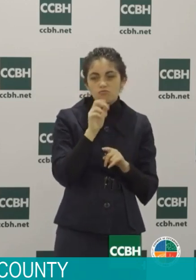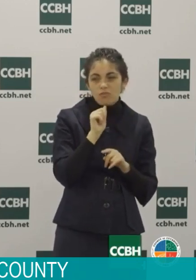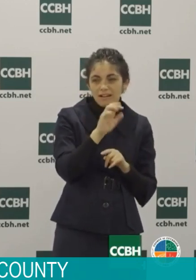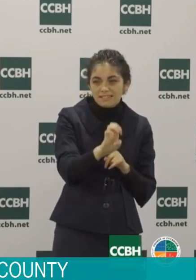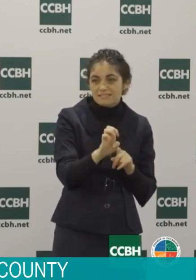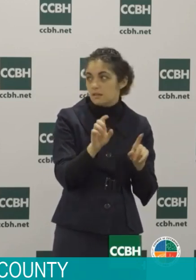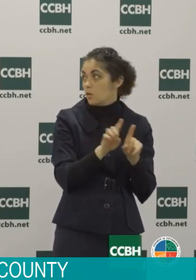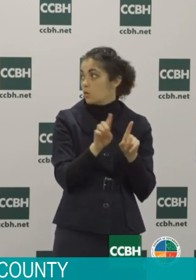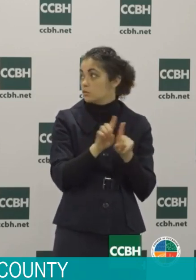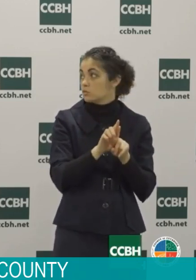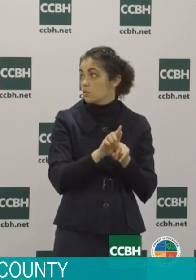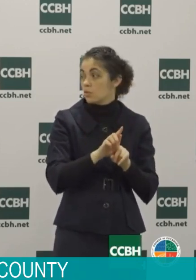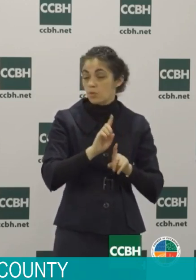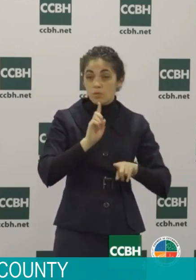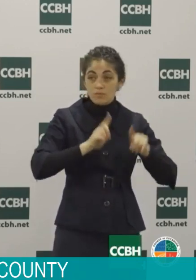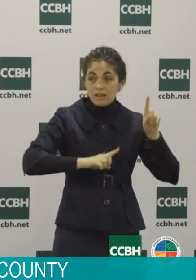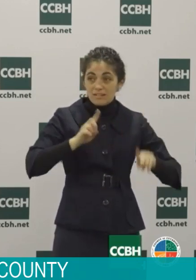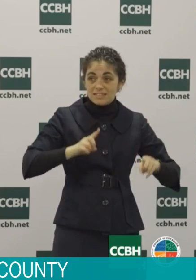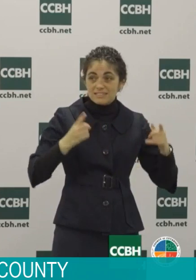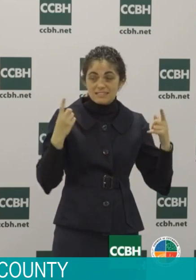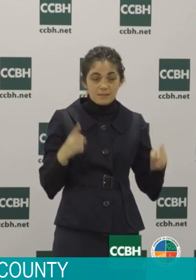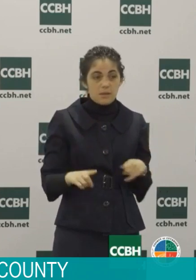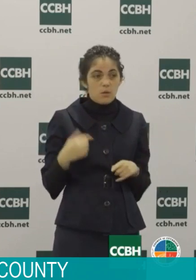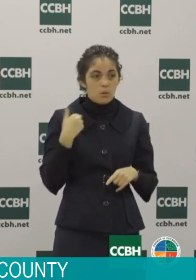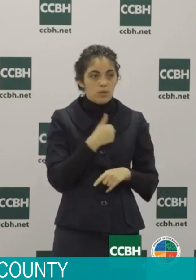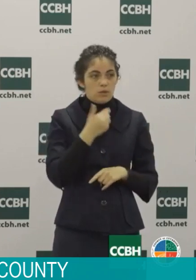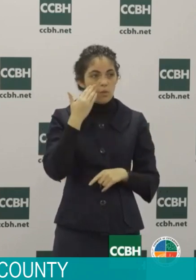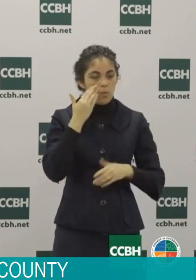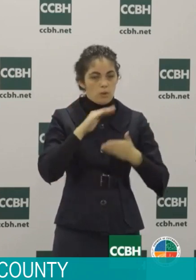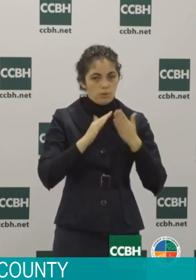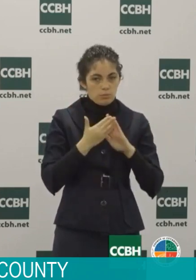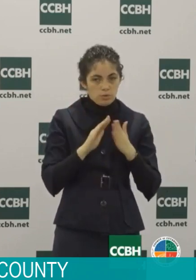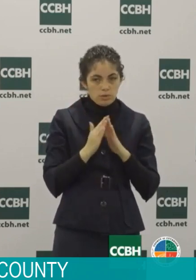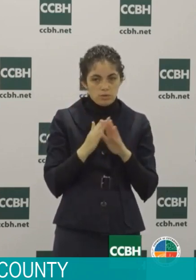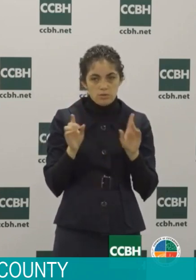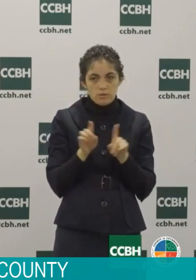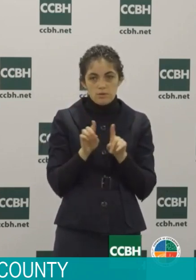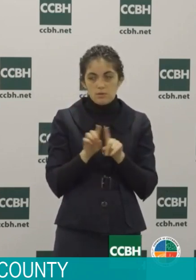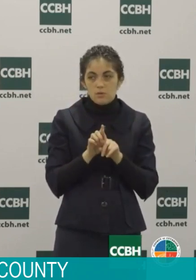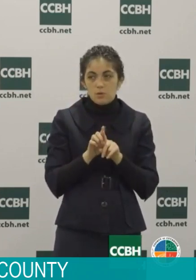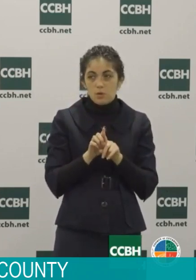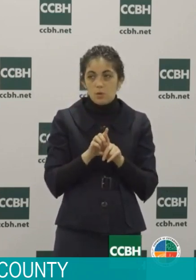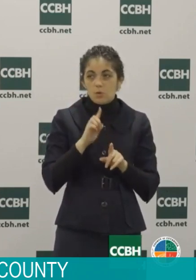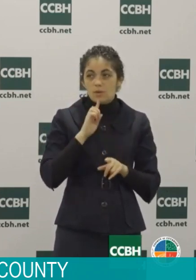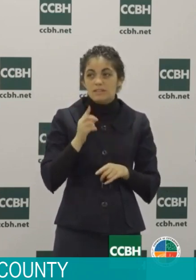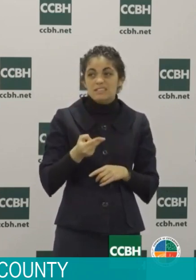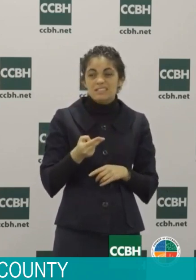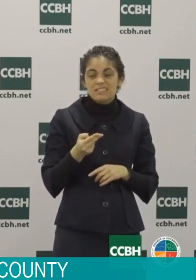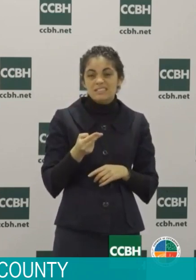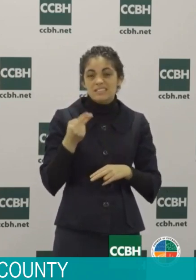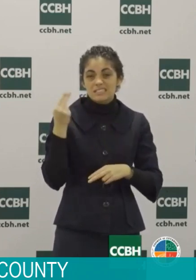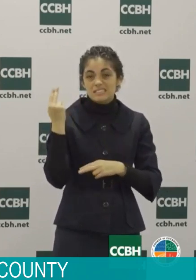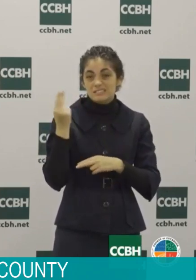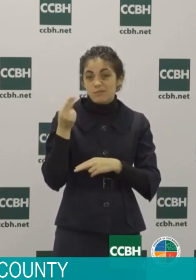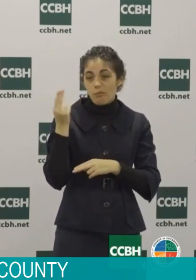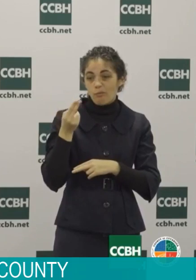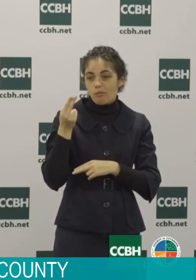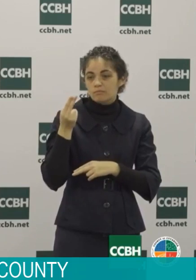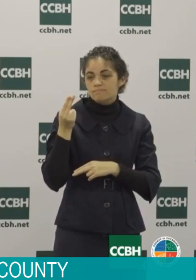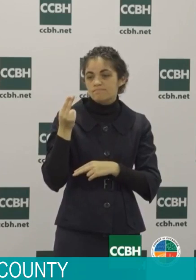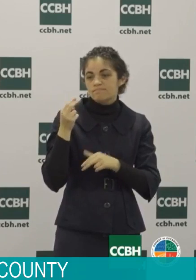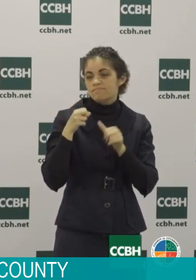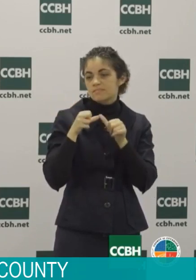of data because in our community we know that there has been a historical, very unfortunate legacy